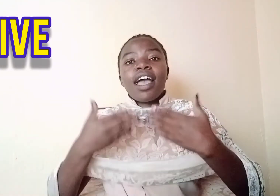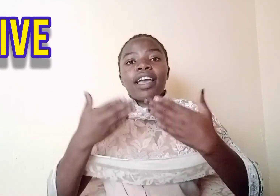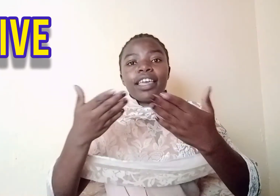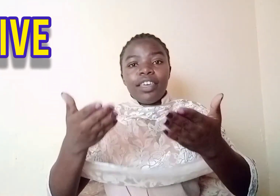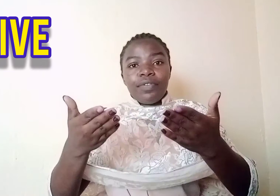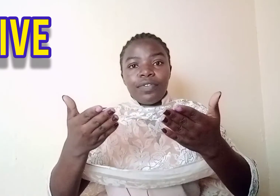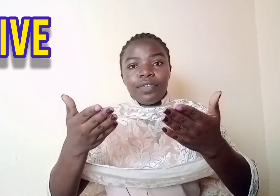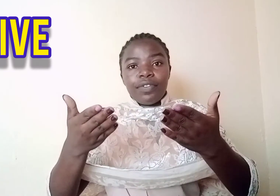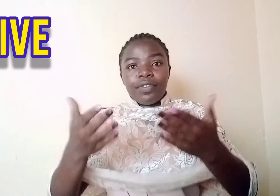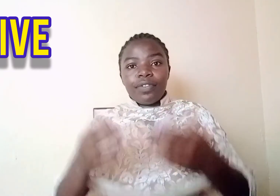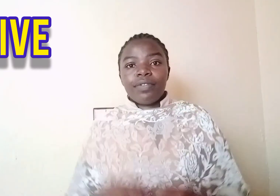Give.